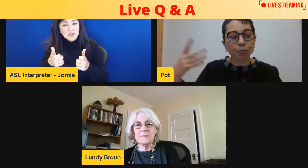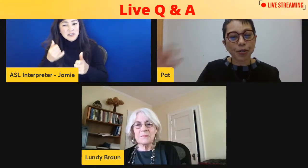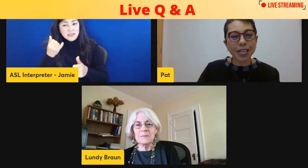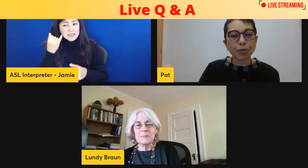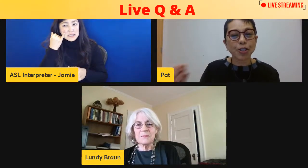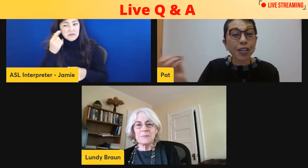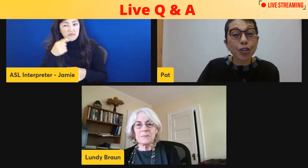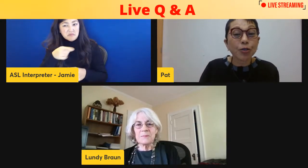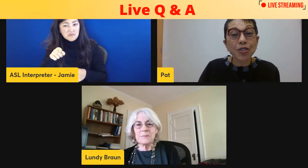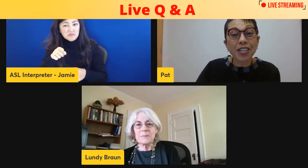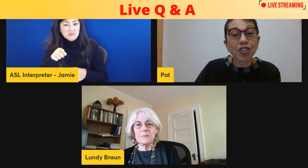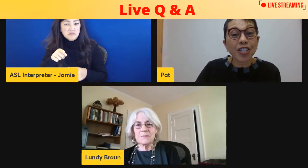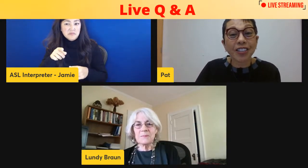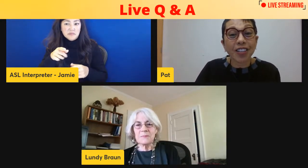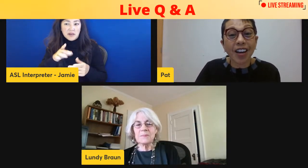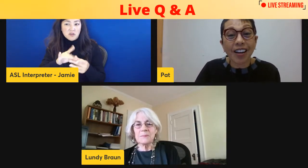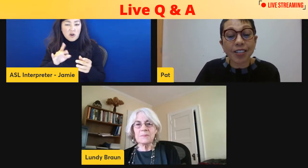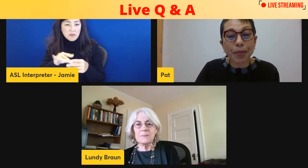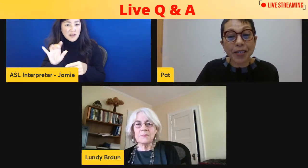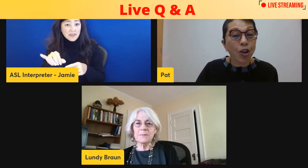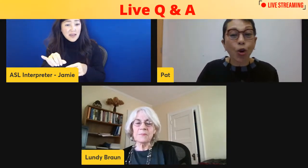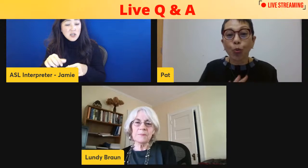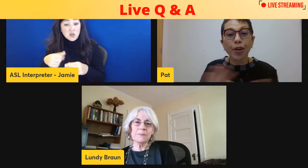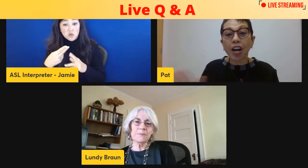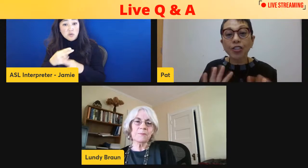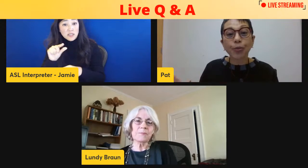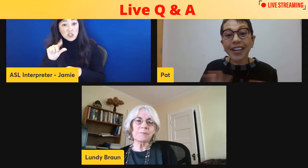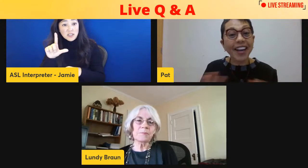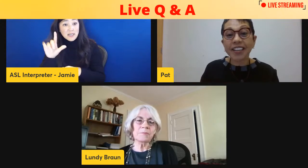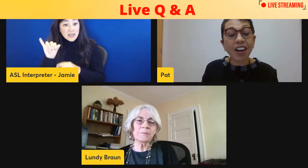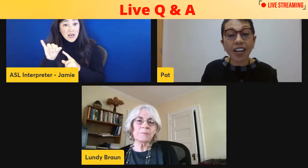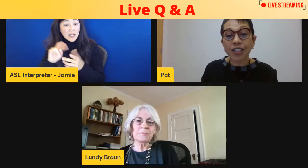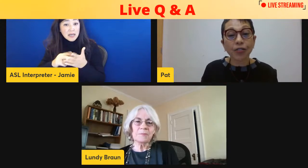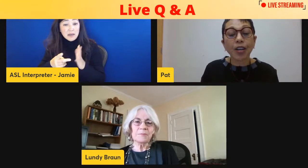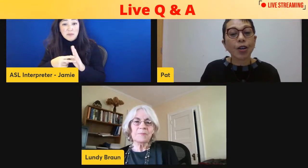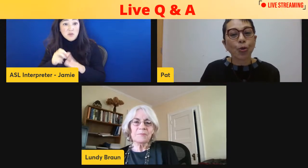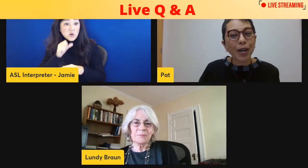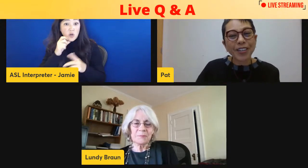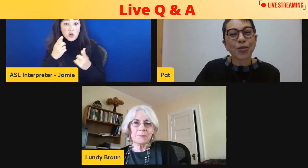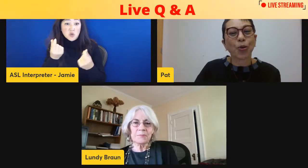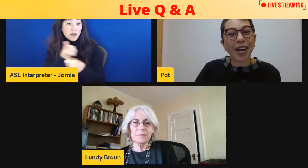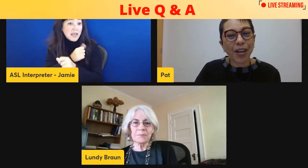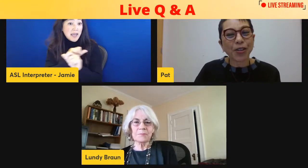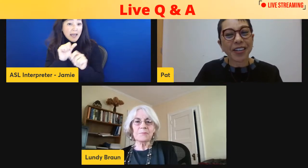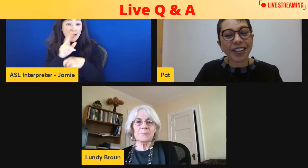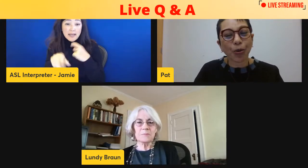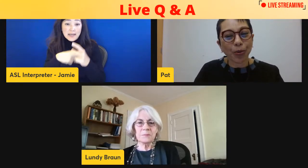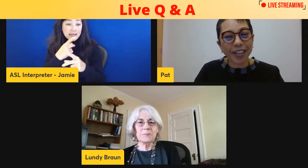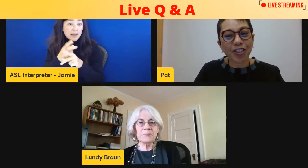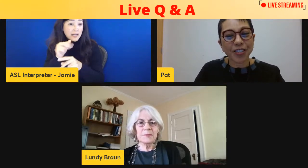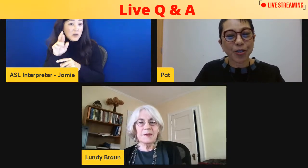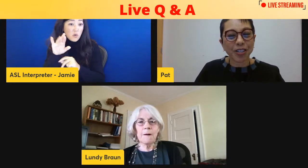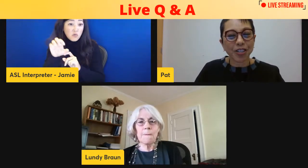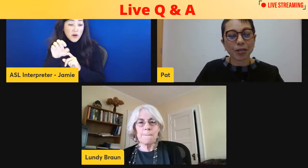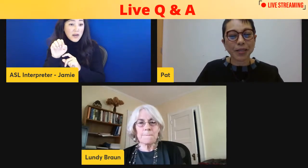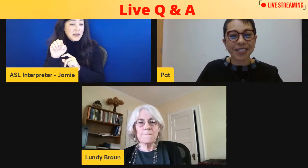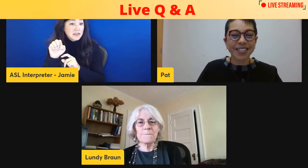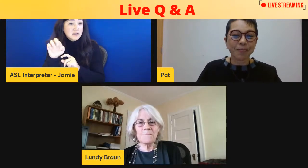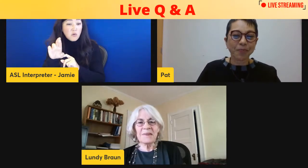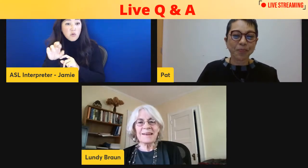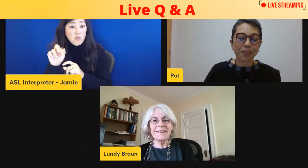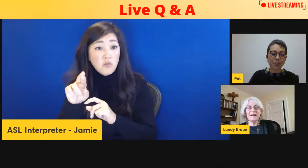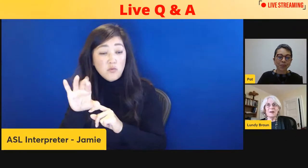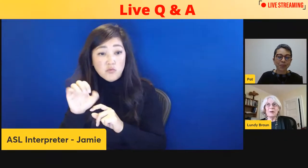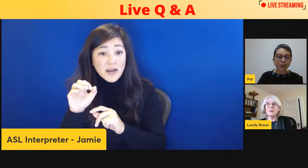because there's a perception that using GLIs means we're not doing any kind of race or ethnic corrections or